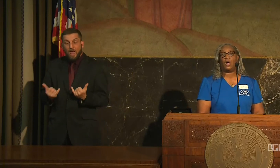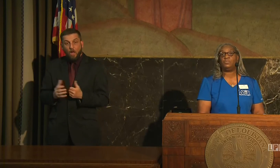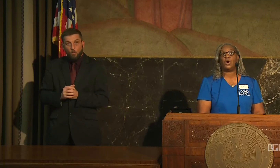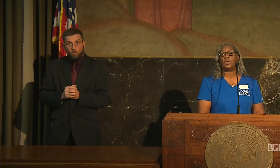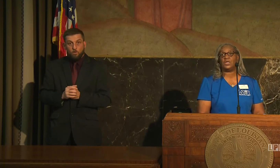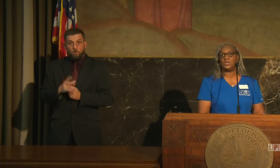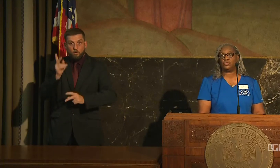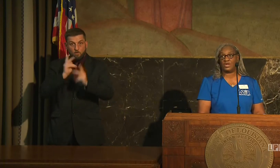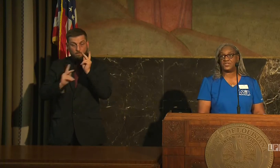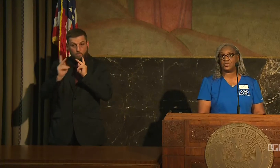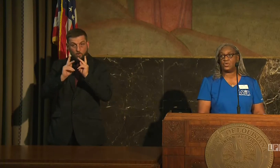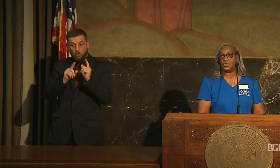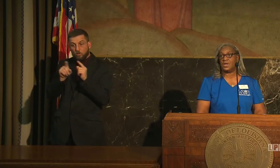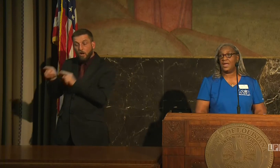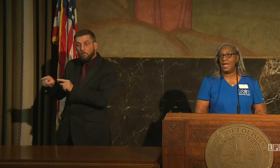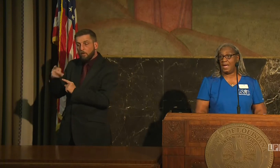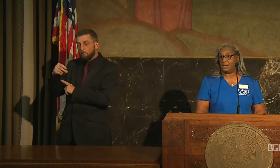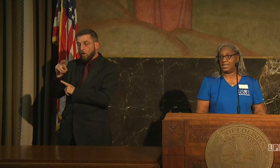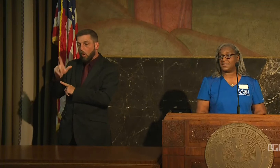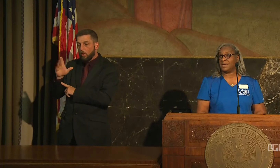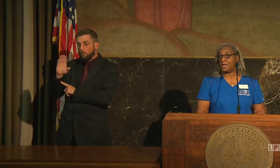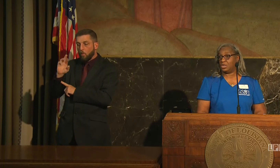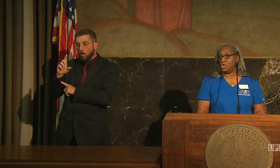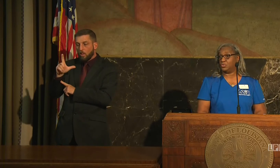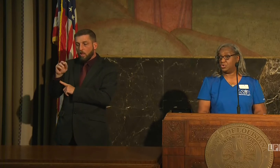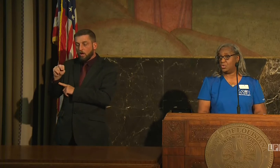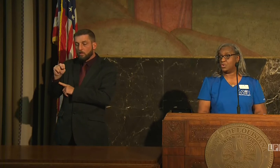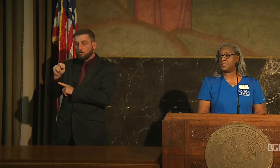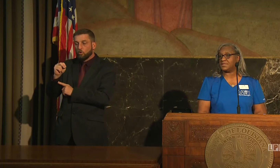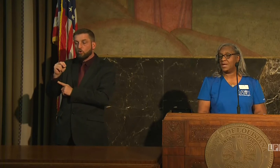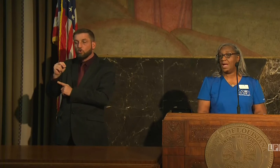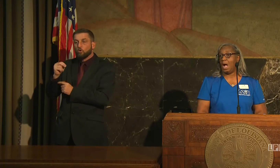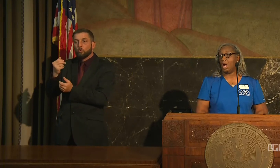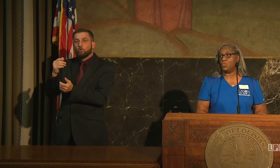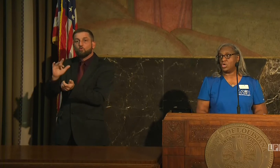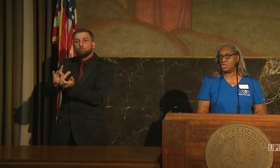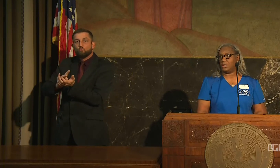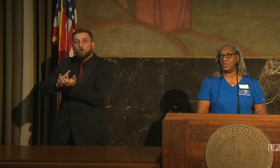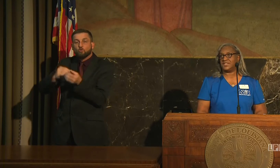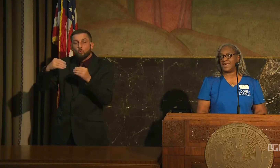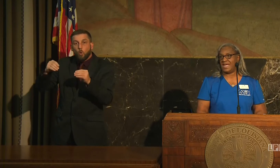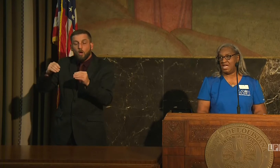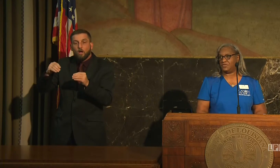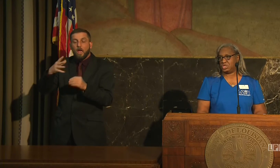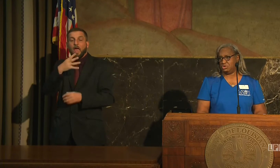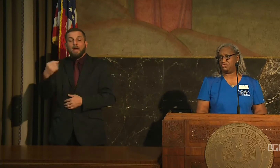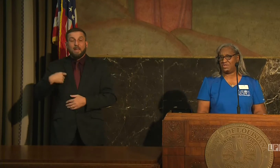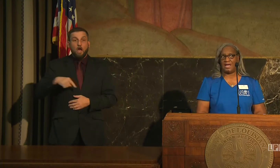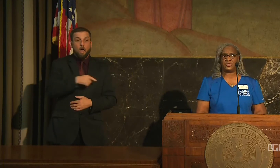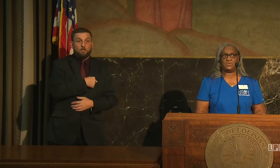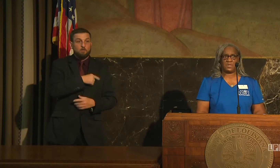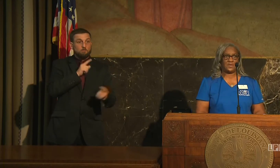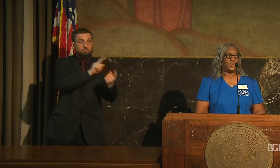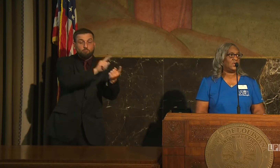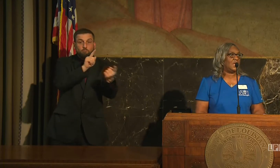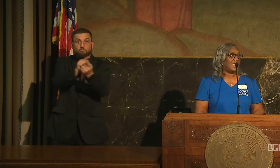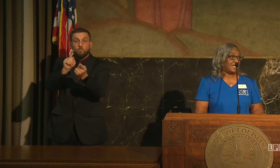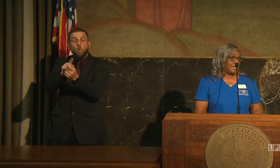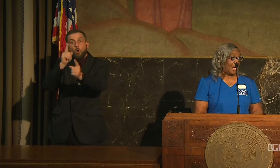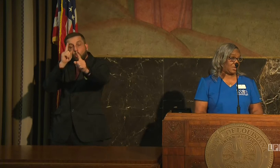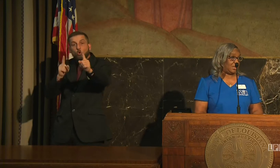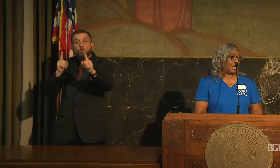to Paul Bartolone drugstore and us knocking on doors, our goal is to have 2,000